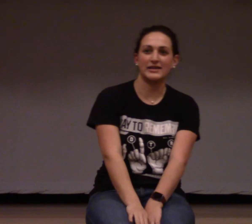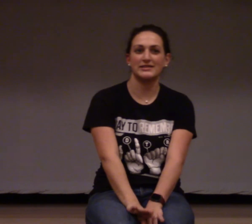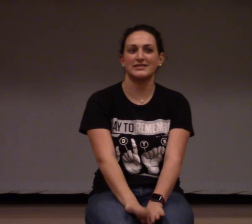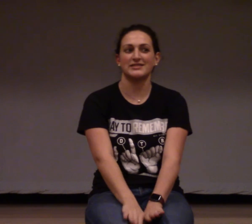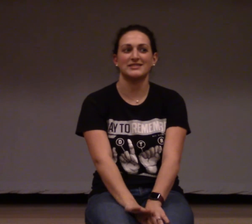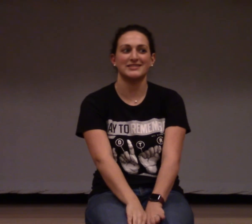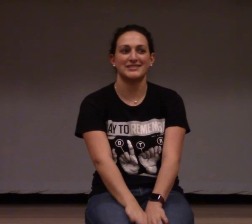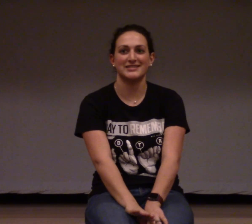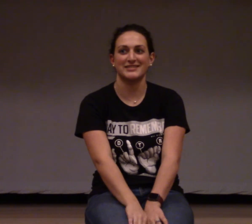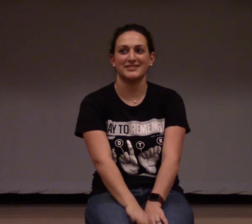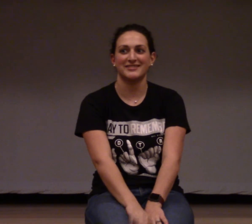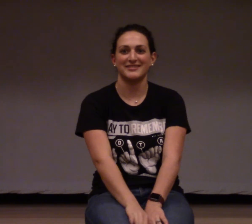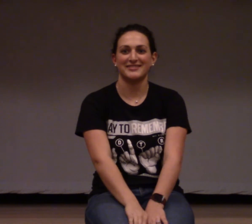Pancakes.